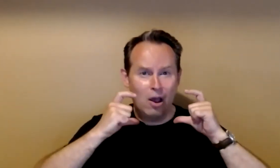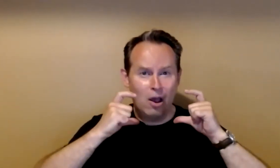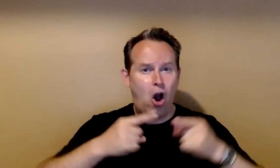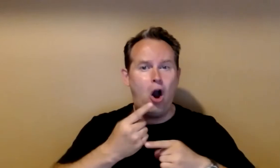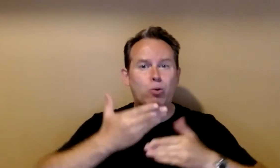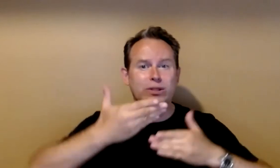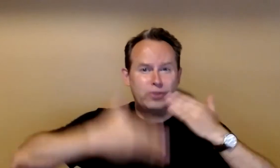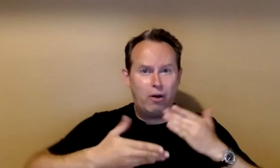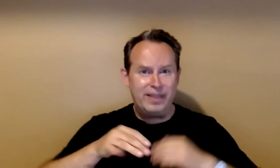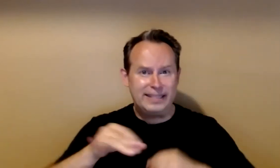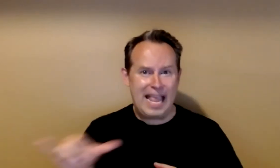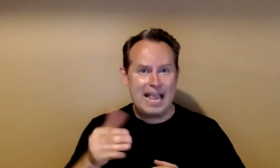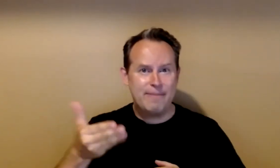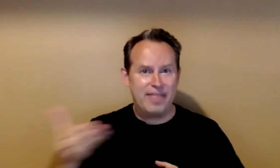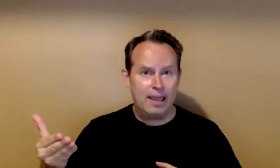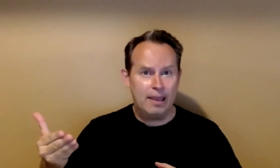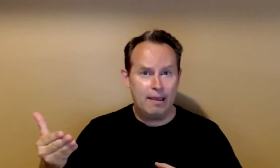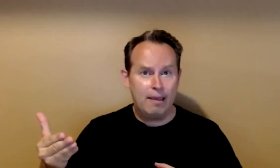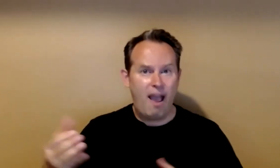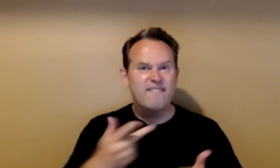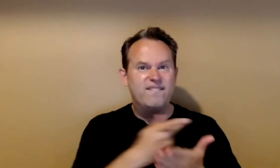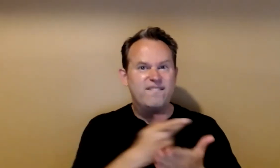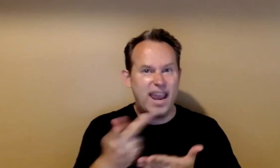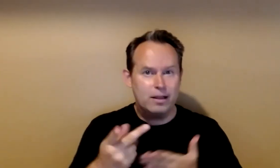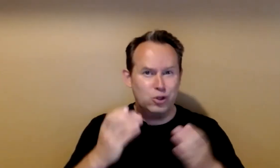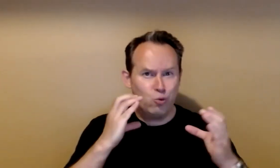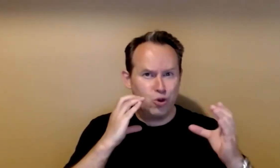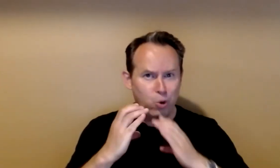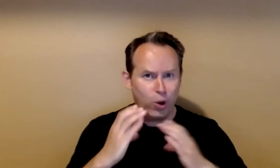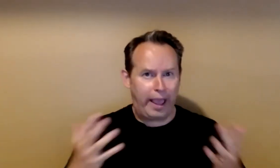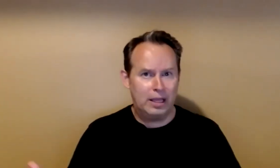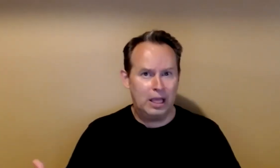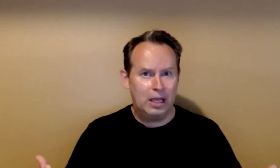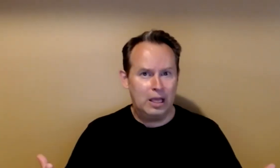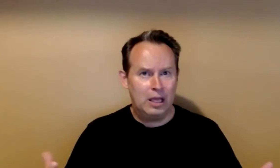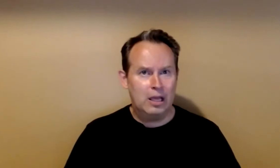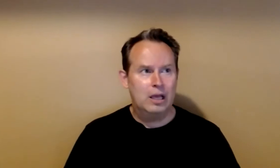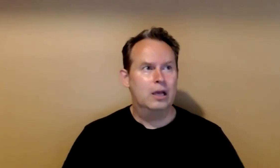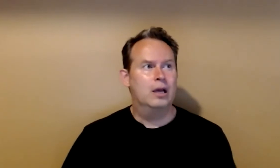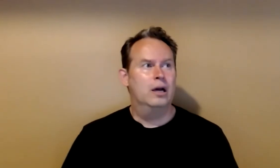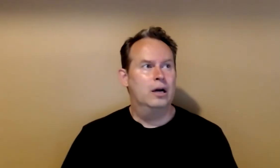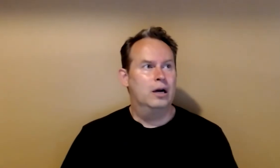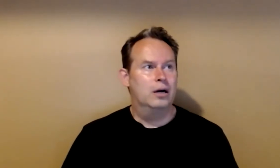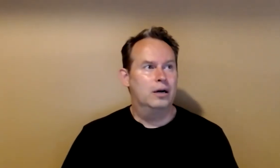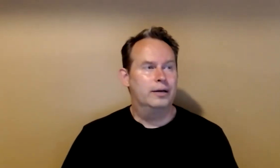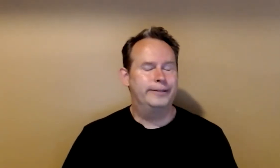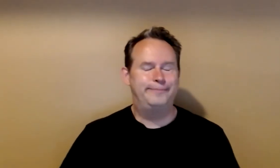person wearing a mask always resulted in the same thing: a failure to communicate.